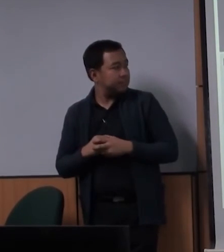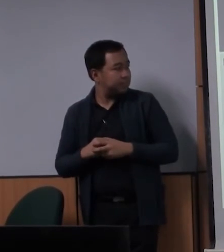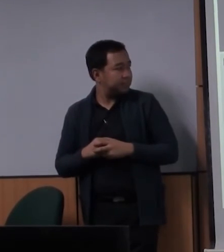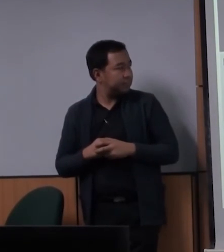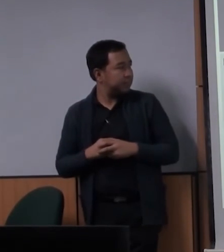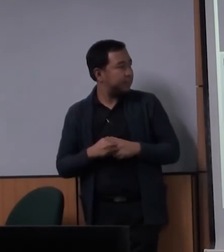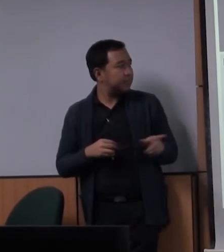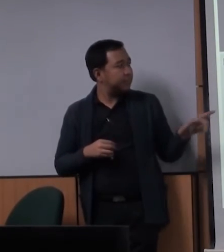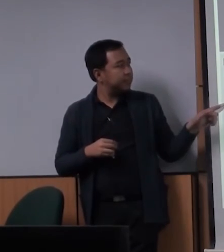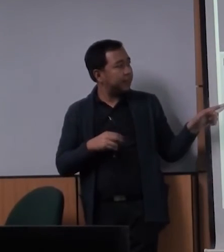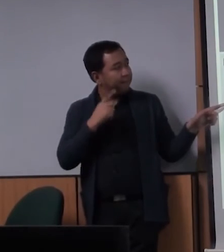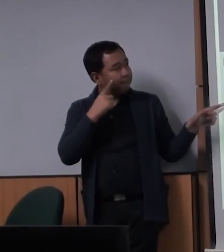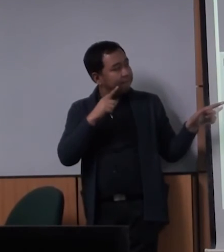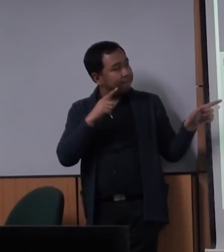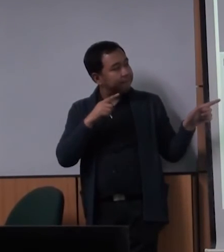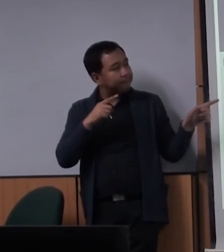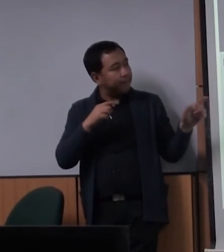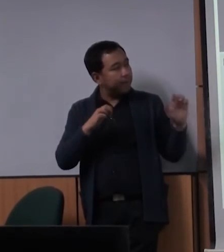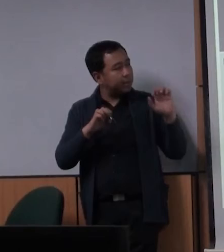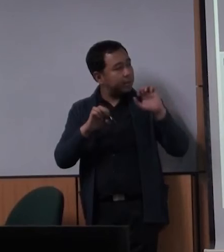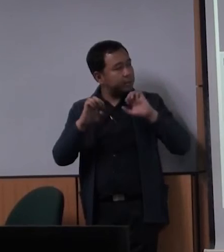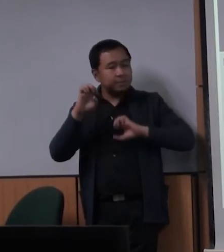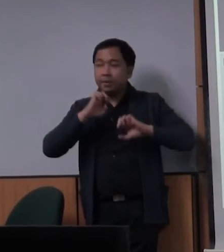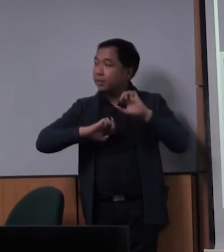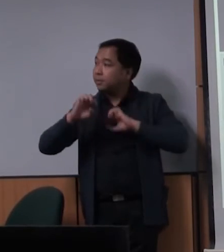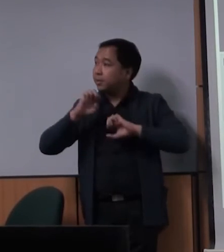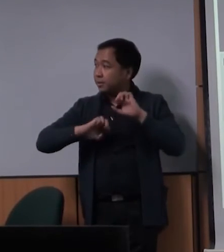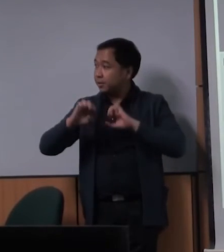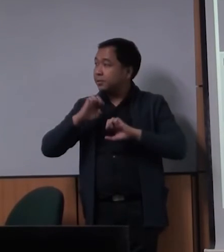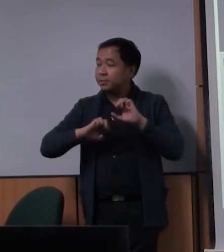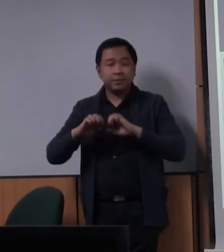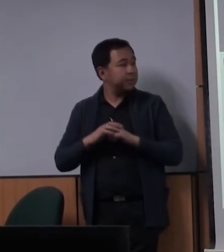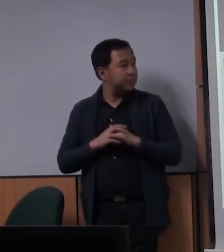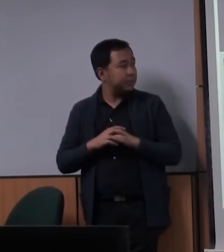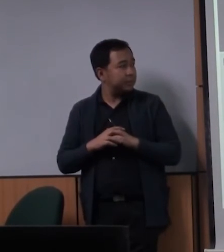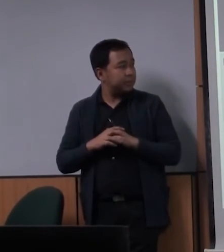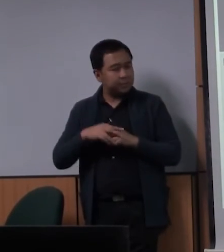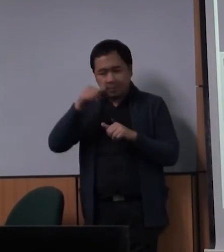For experimental, it's been it's set for 0.05.